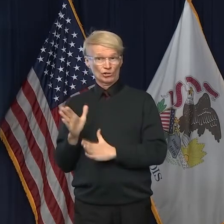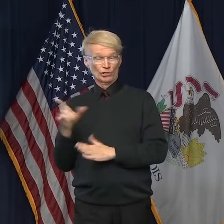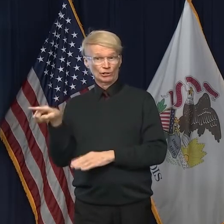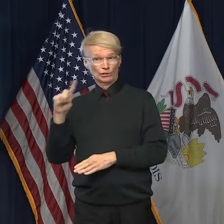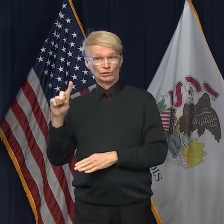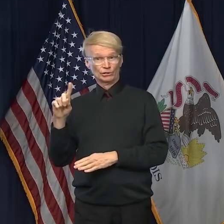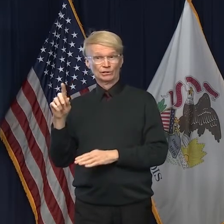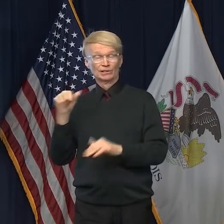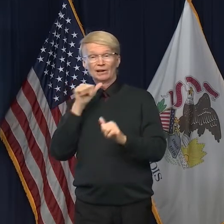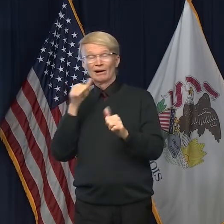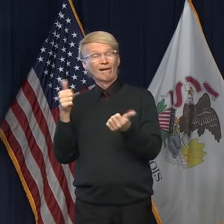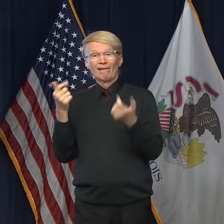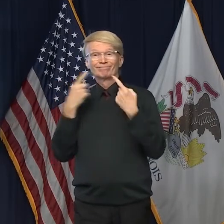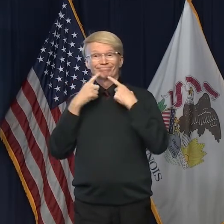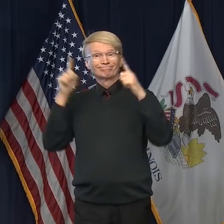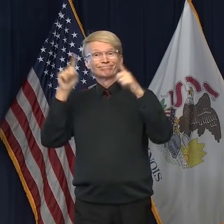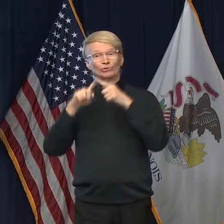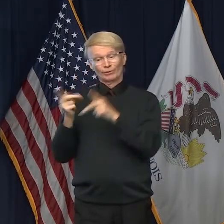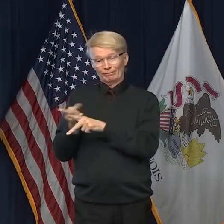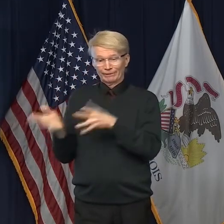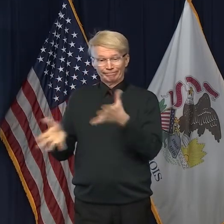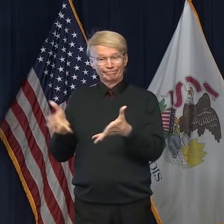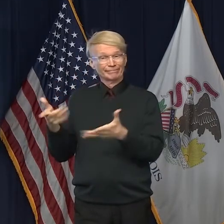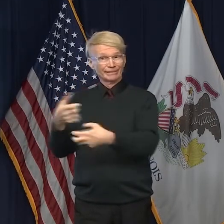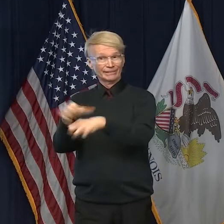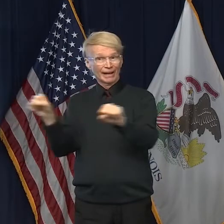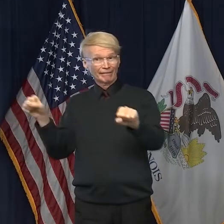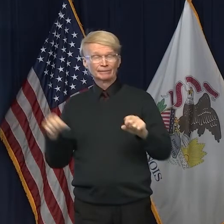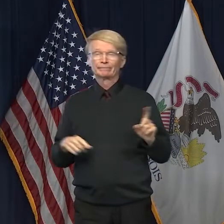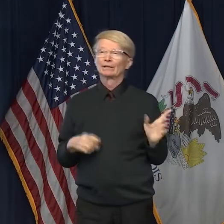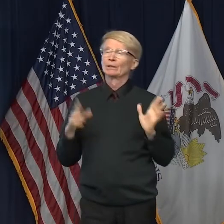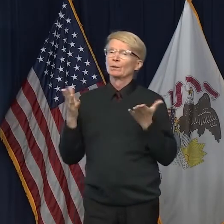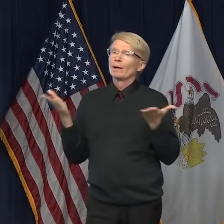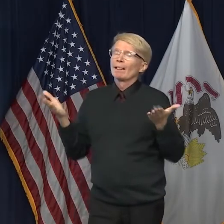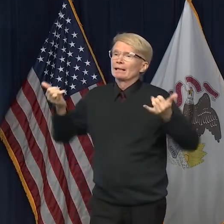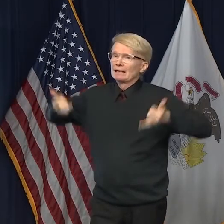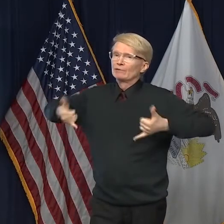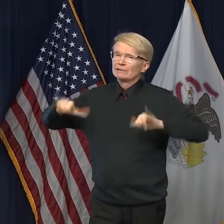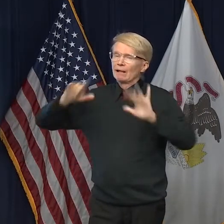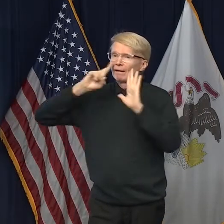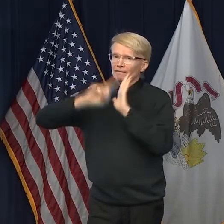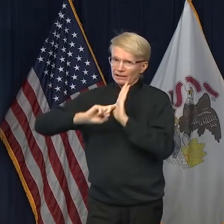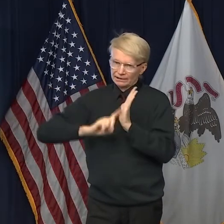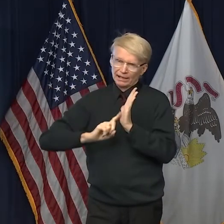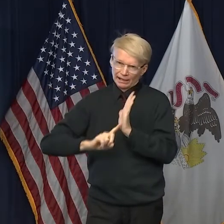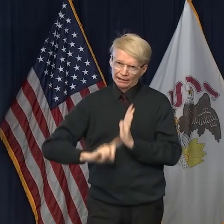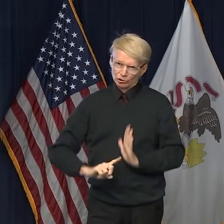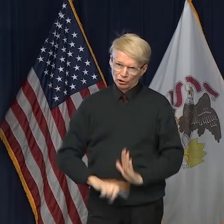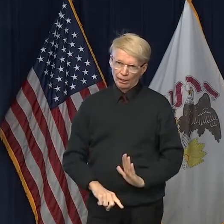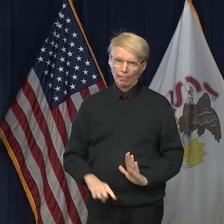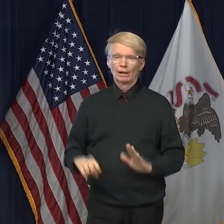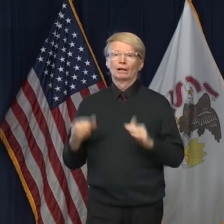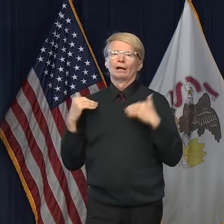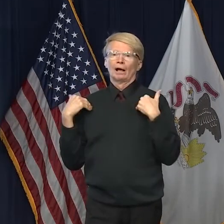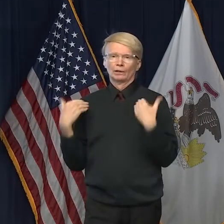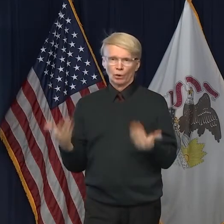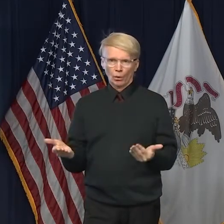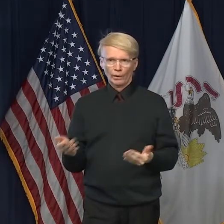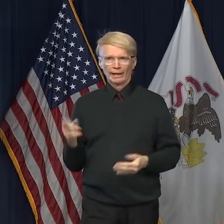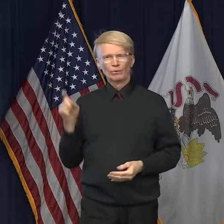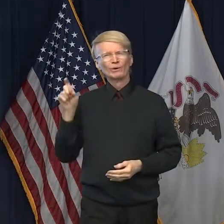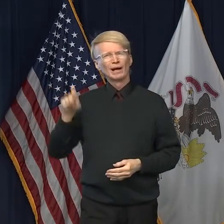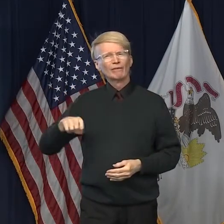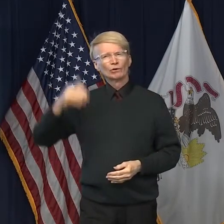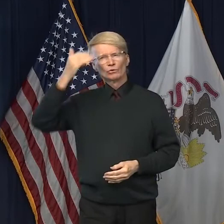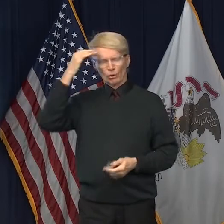Well, I guess I would say, there's an investigation that's still ongoing. we need to make sure that we know